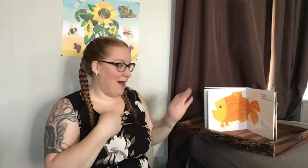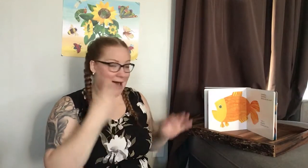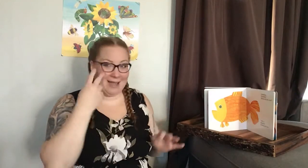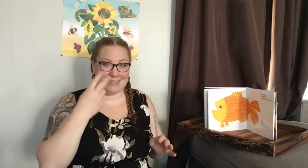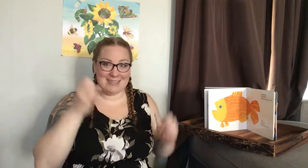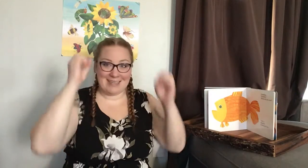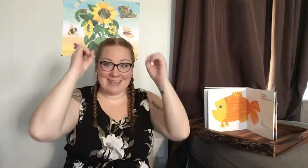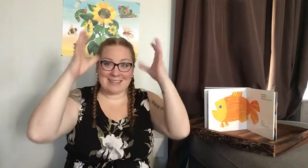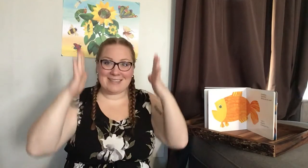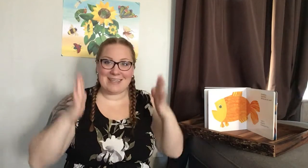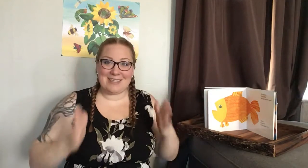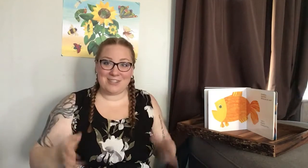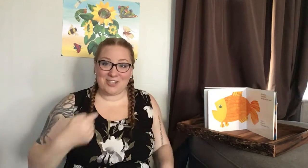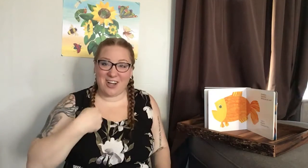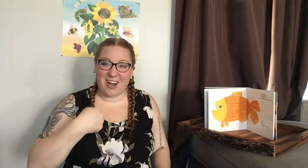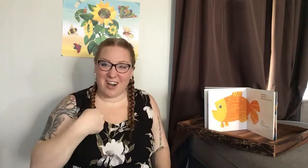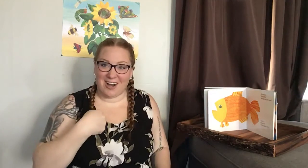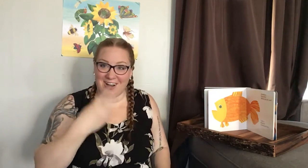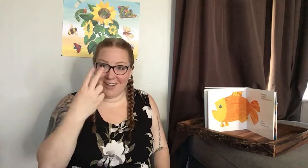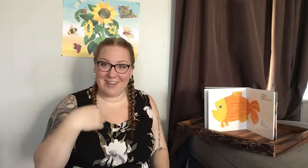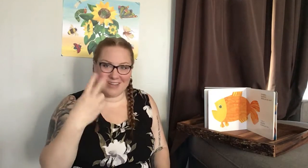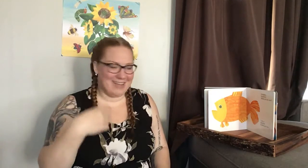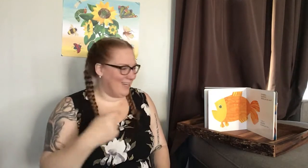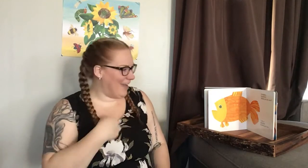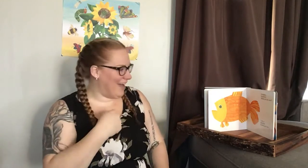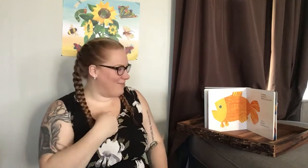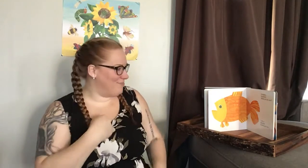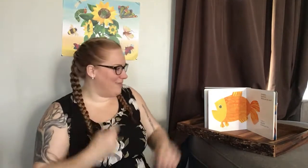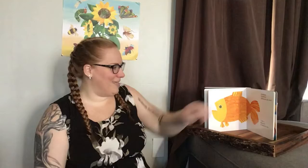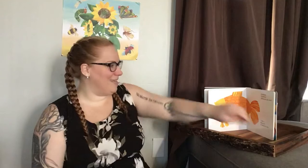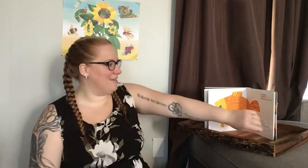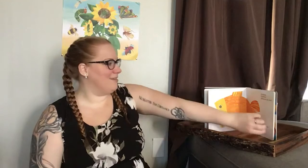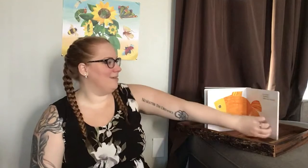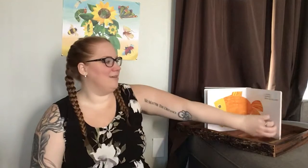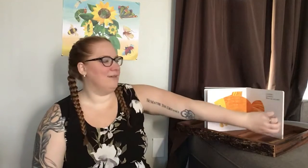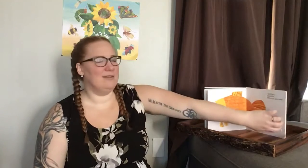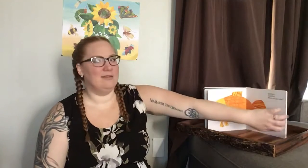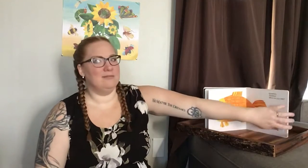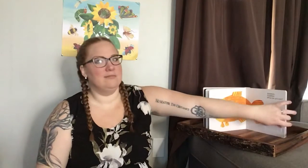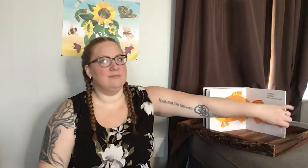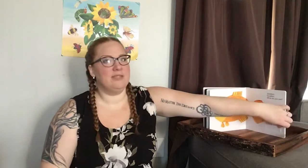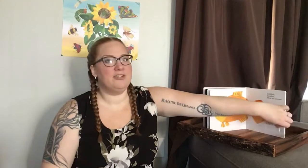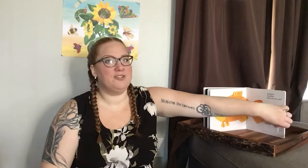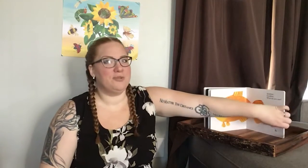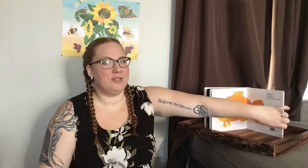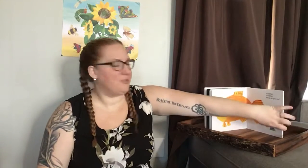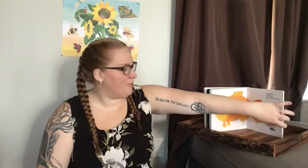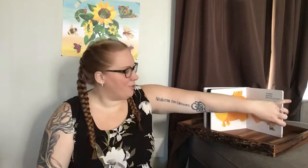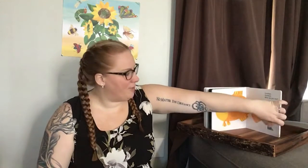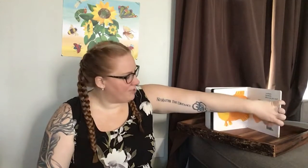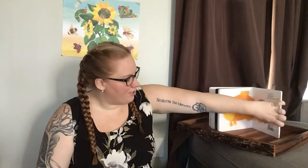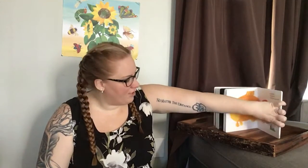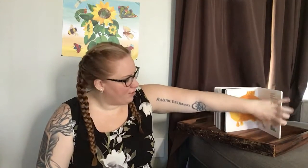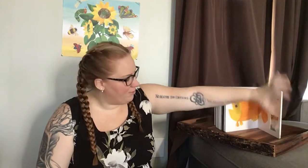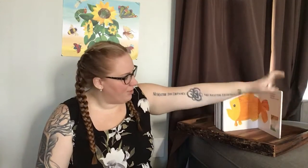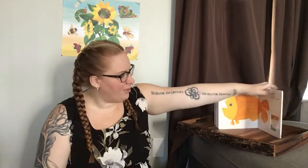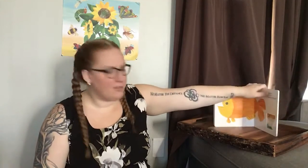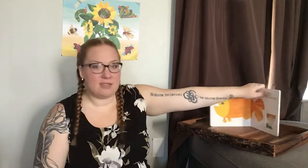I see a teacher looking at me. Teacher Julian should put her picture in here. But look, there's a